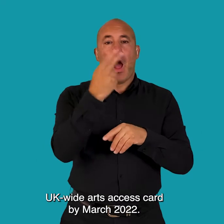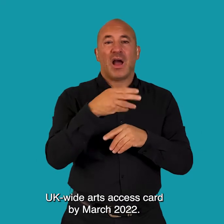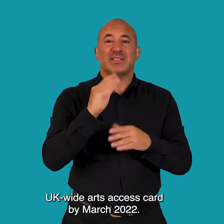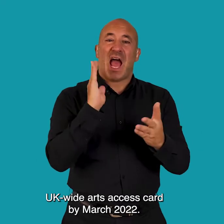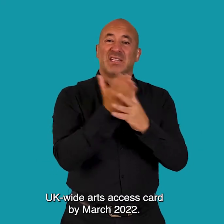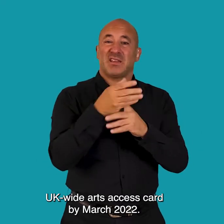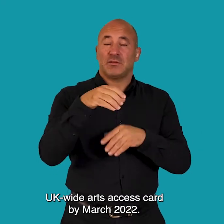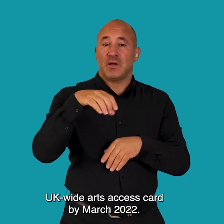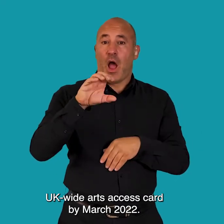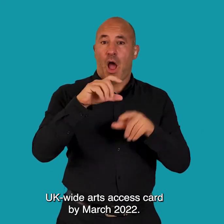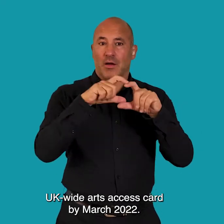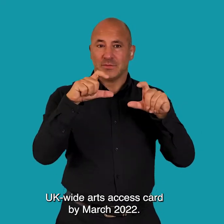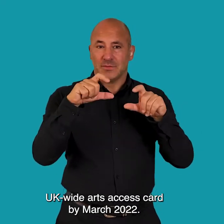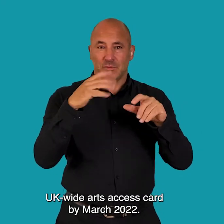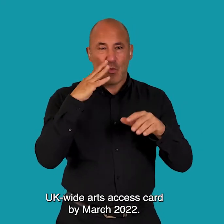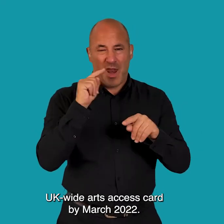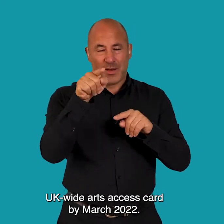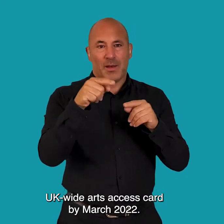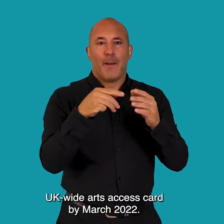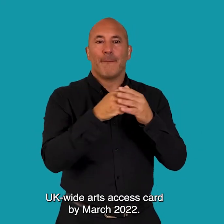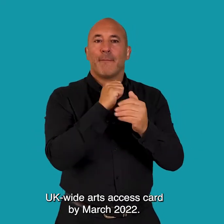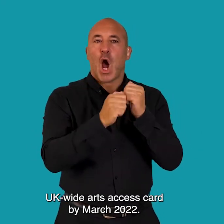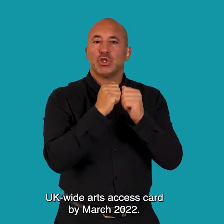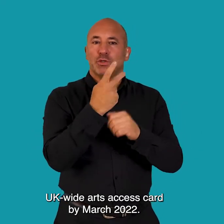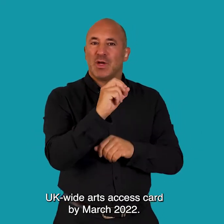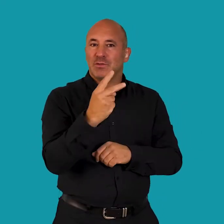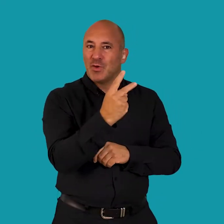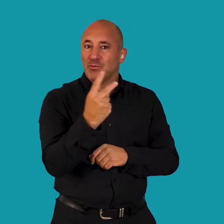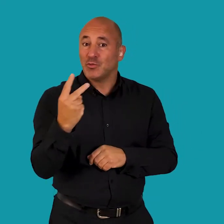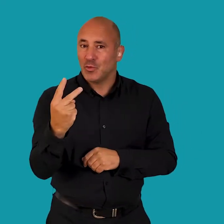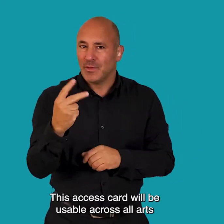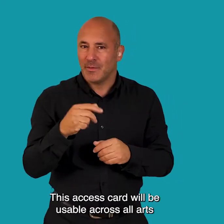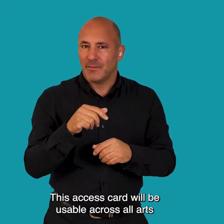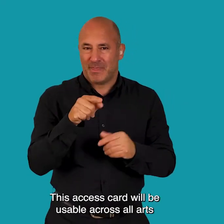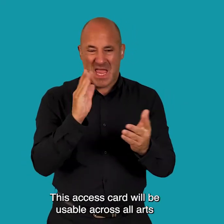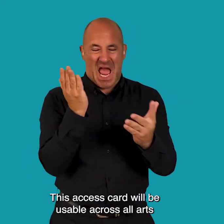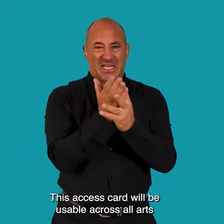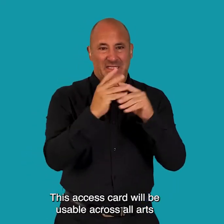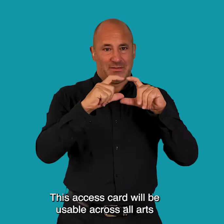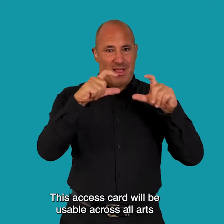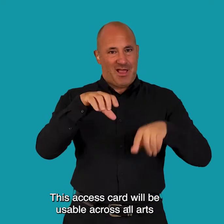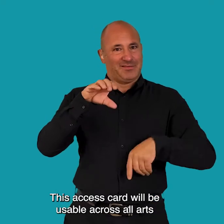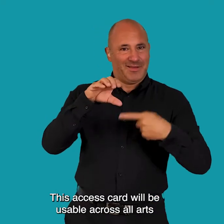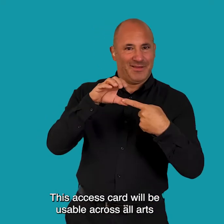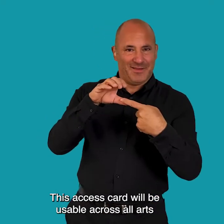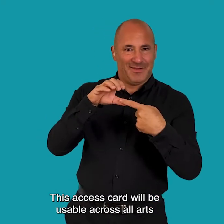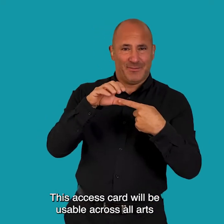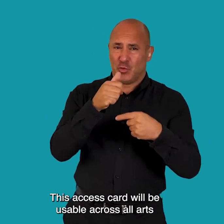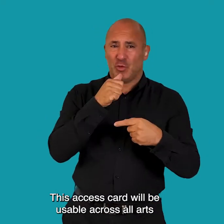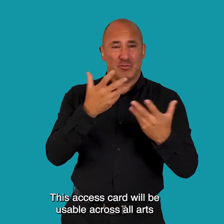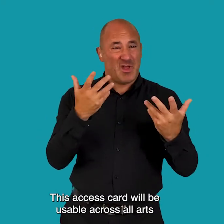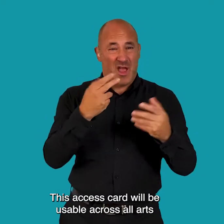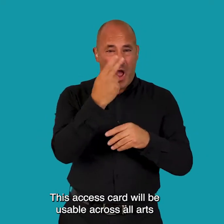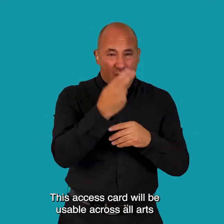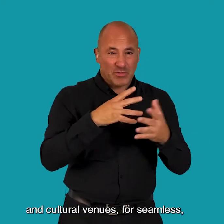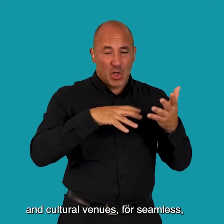access card by March 2022. This access card will be usable across all arts and